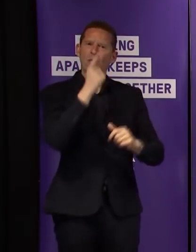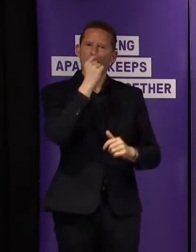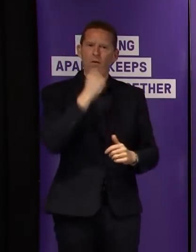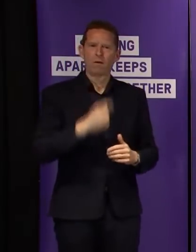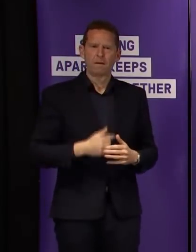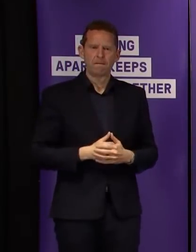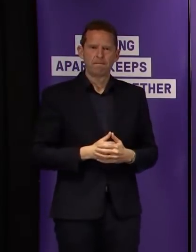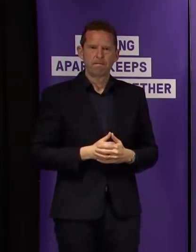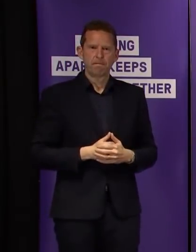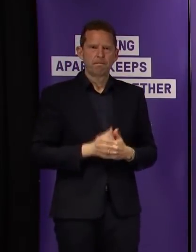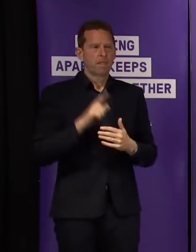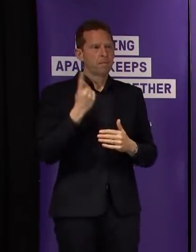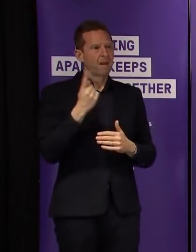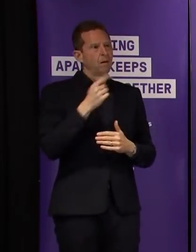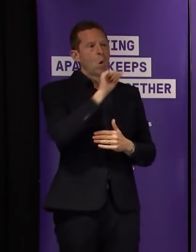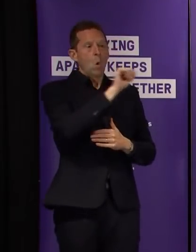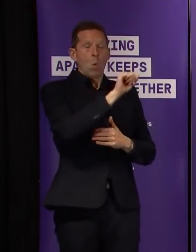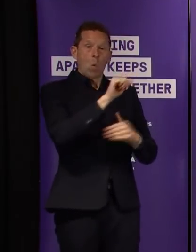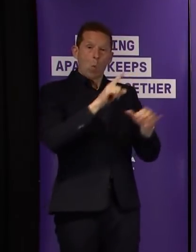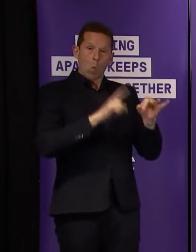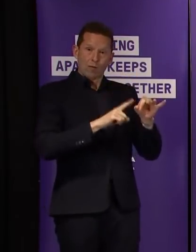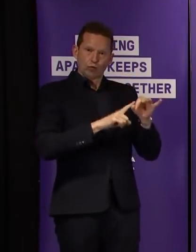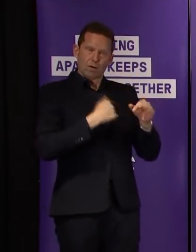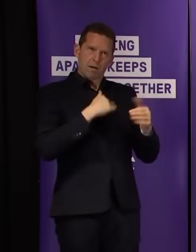simply, to put your question another way,